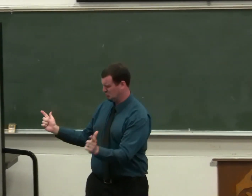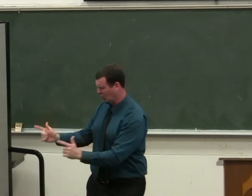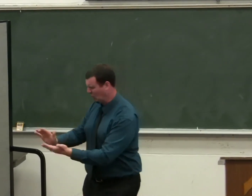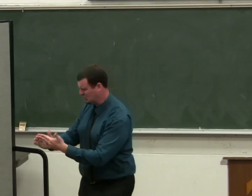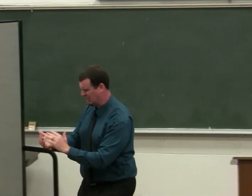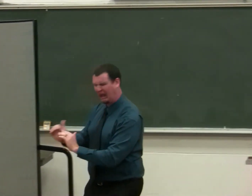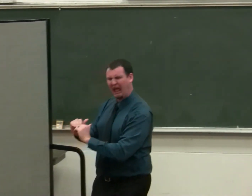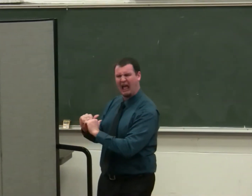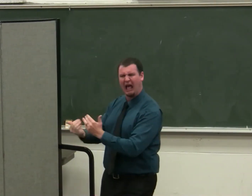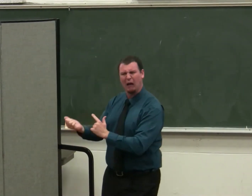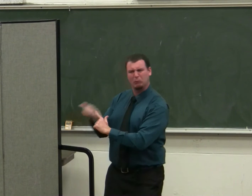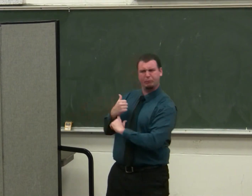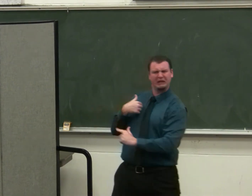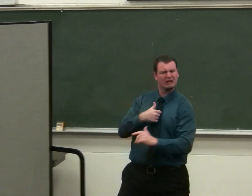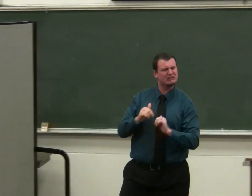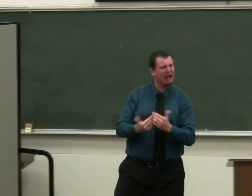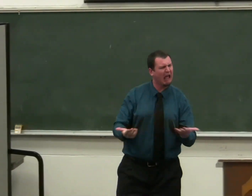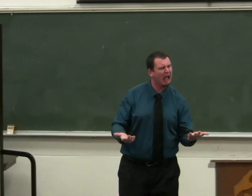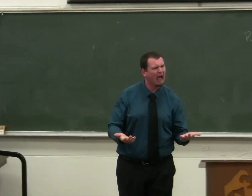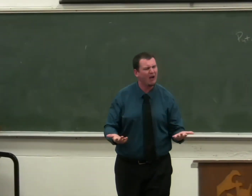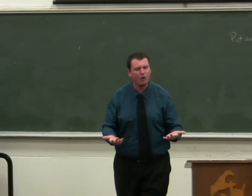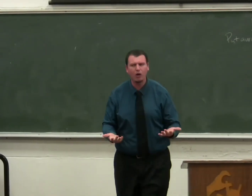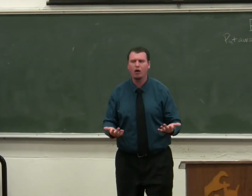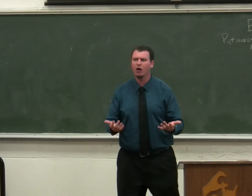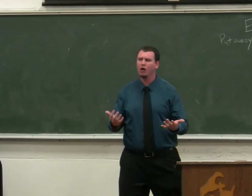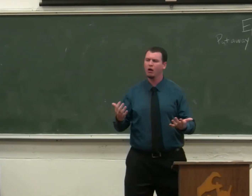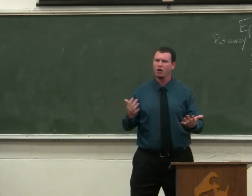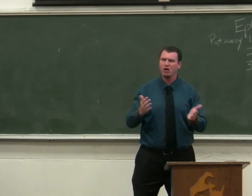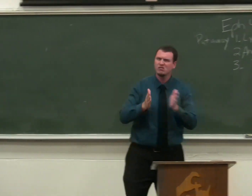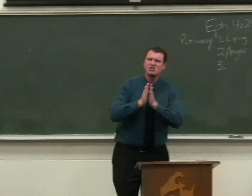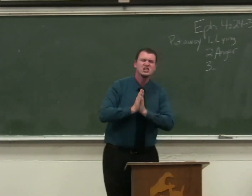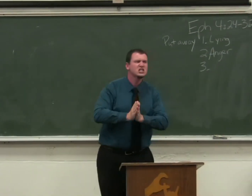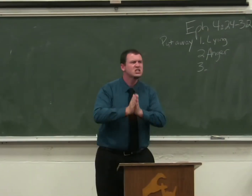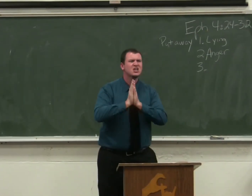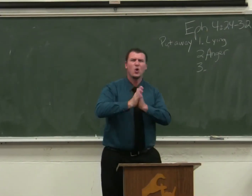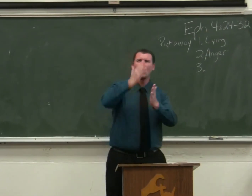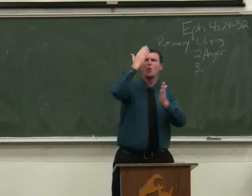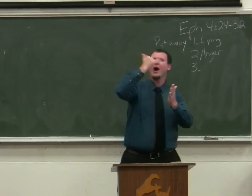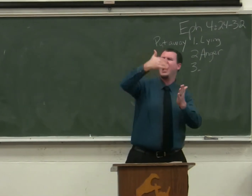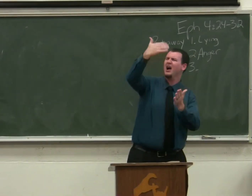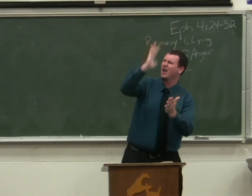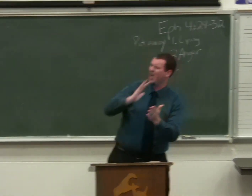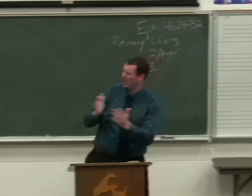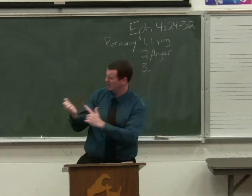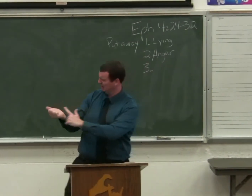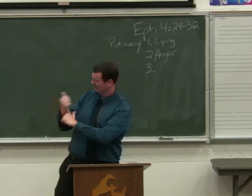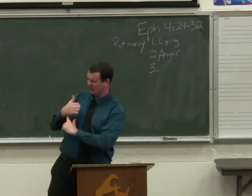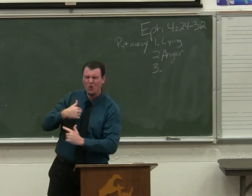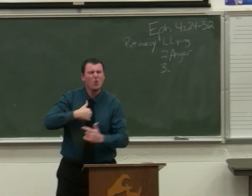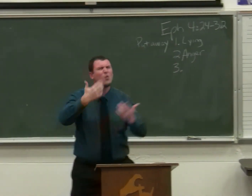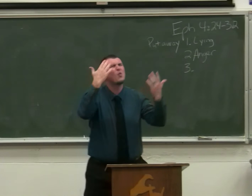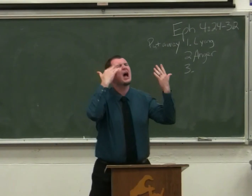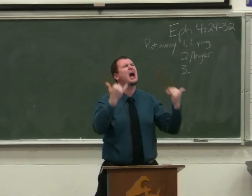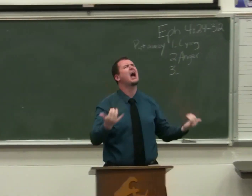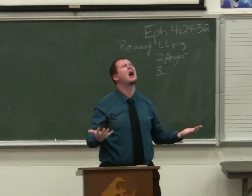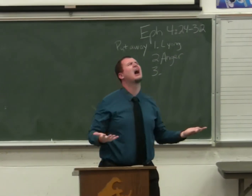They were shocked. How did this little city defeat us after we defeated the city of Jericho? And so they prayed and asked